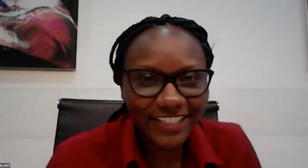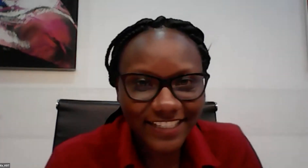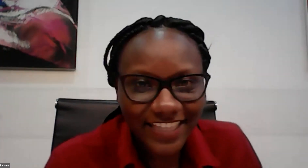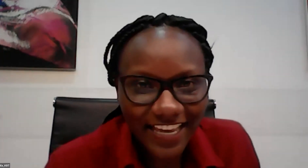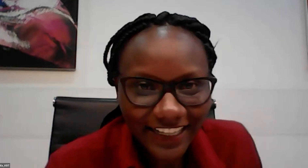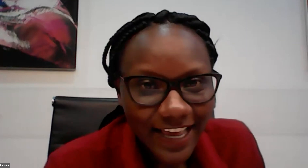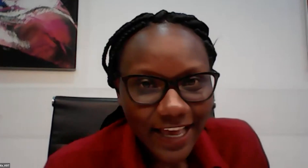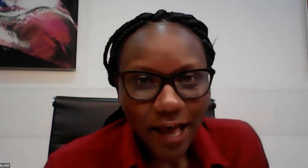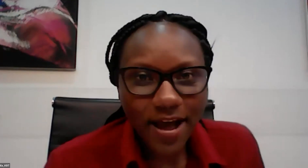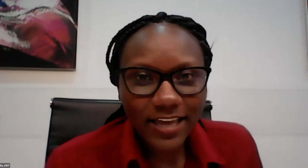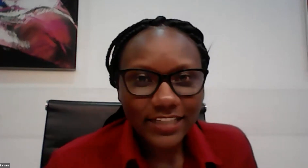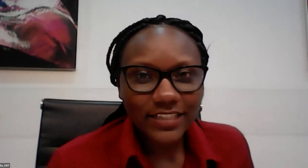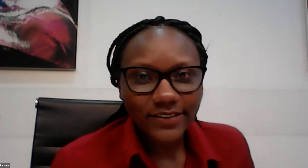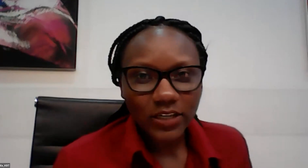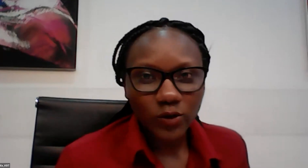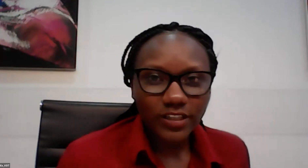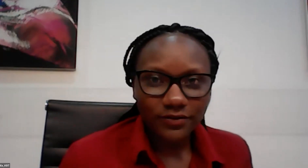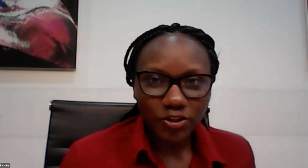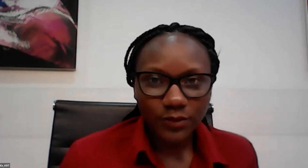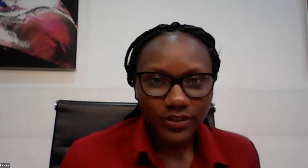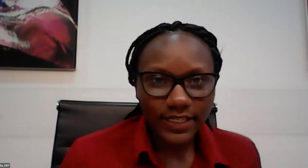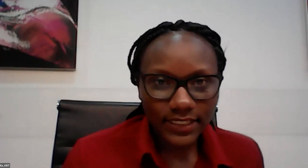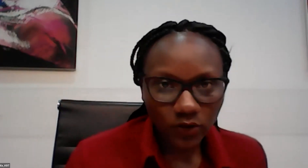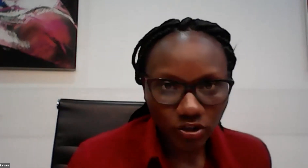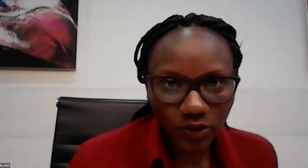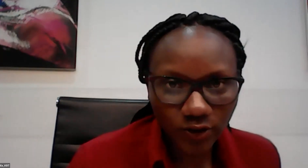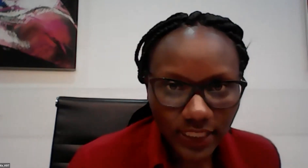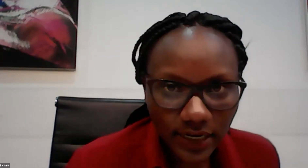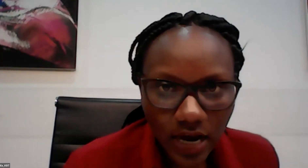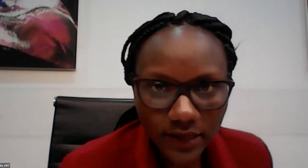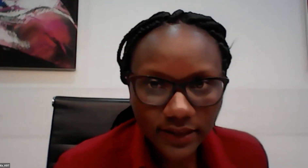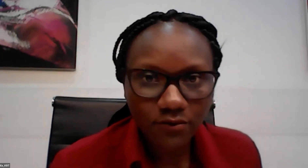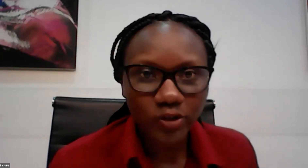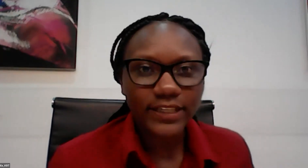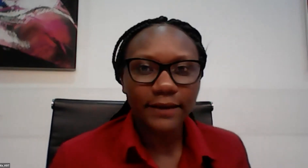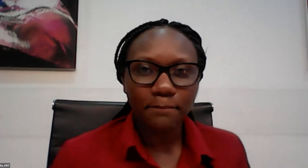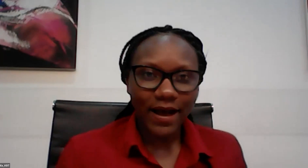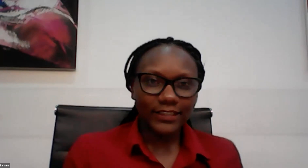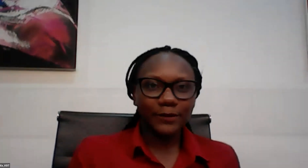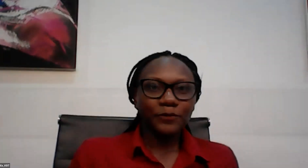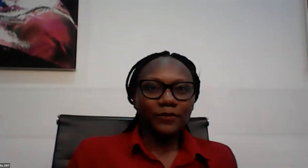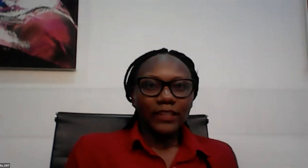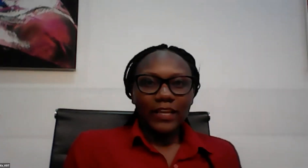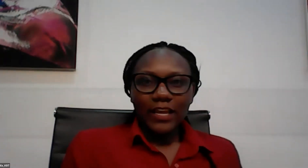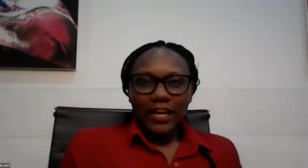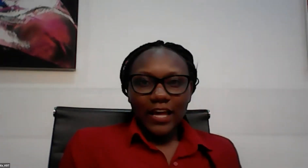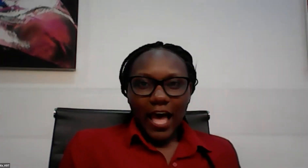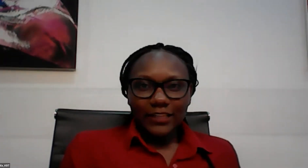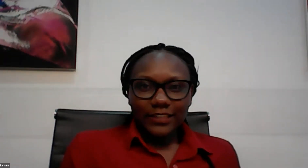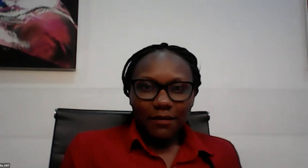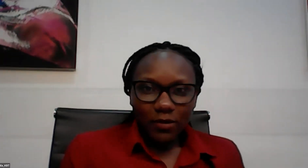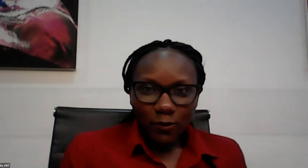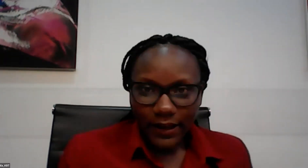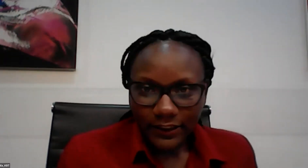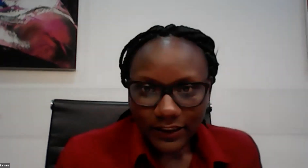Okay, interesting. Among the assistive technology innovations presented, which one do you think has the most impact?